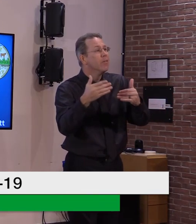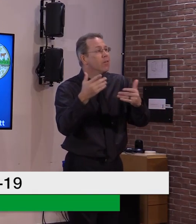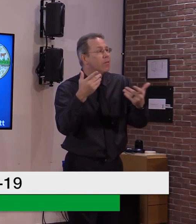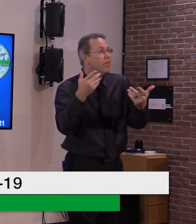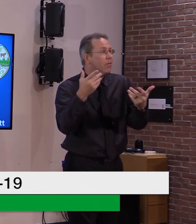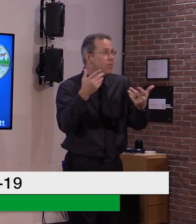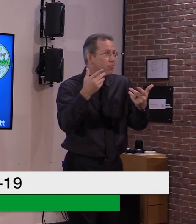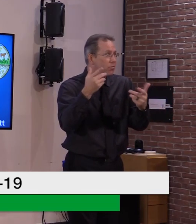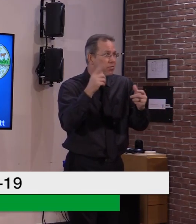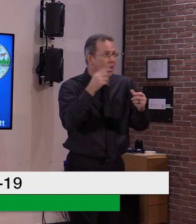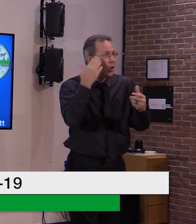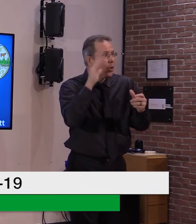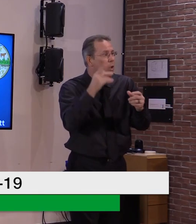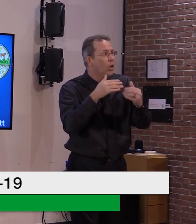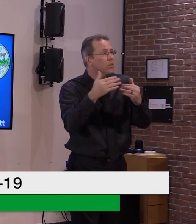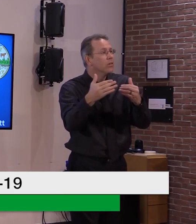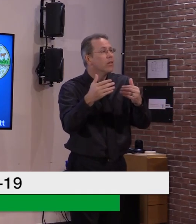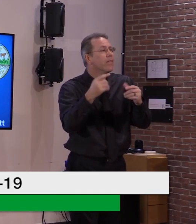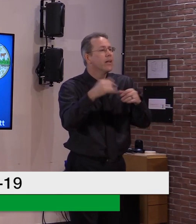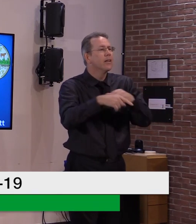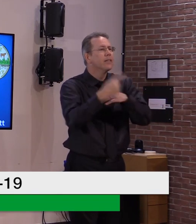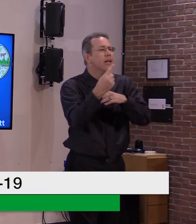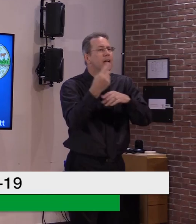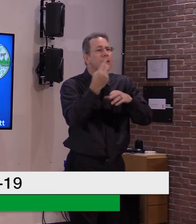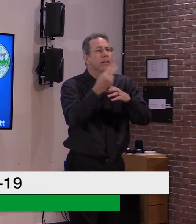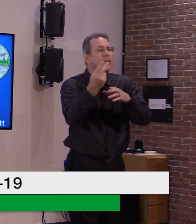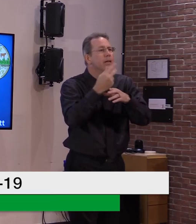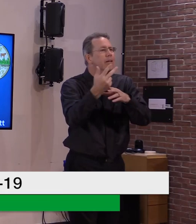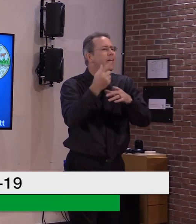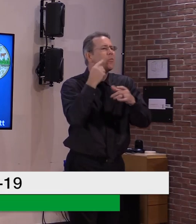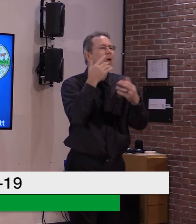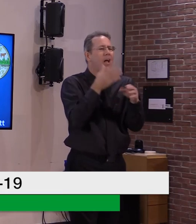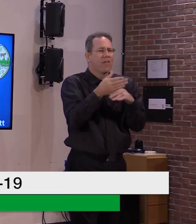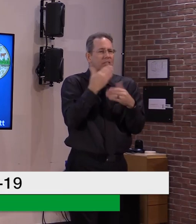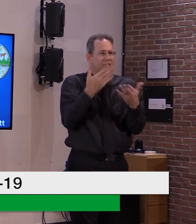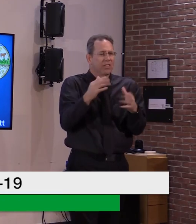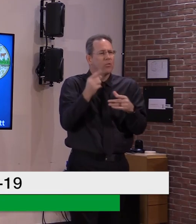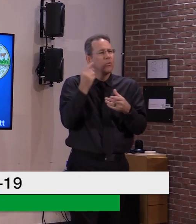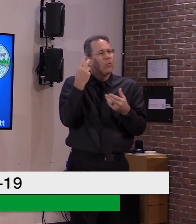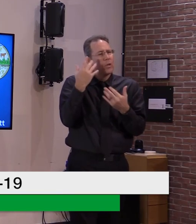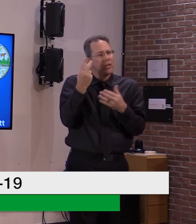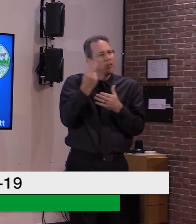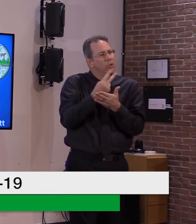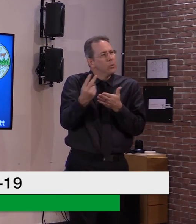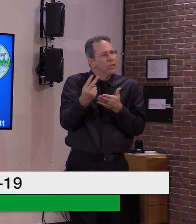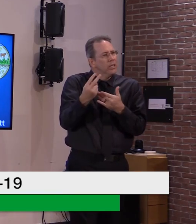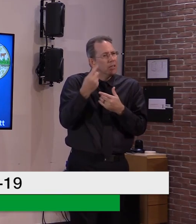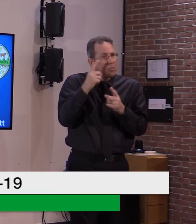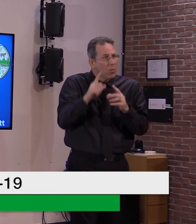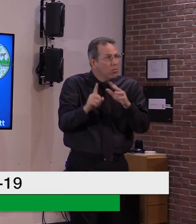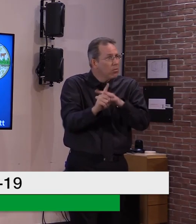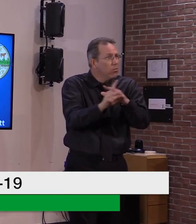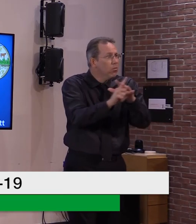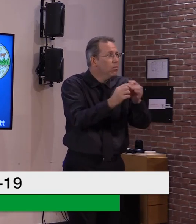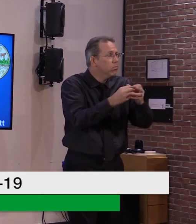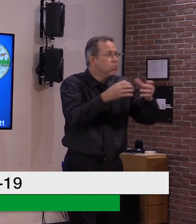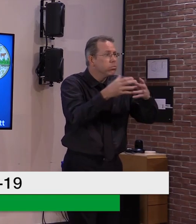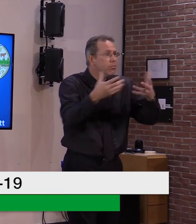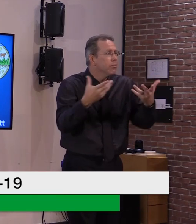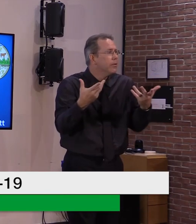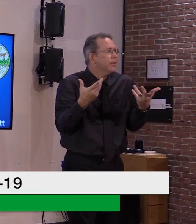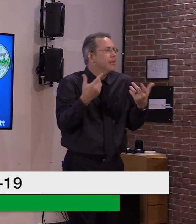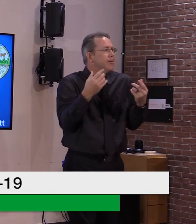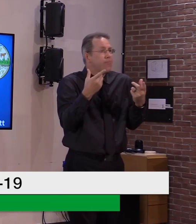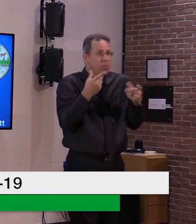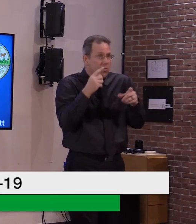we were everyone complied or the most people complied with our request not to gather so we'll see